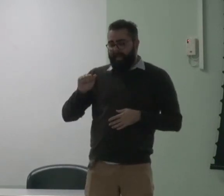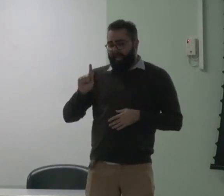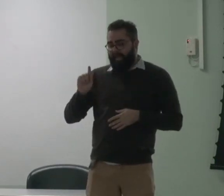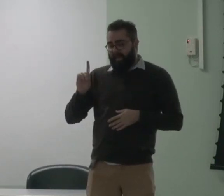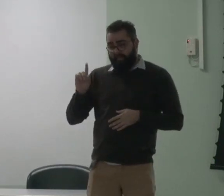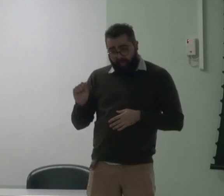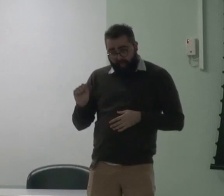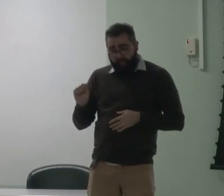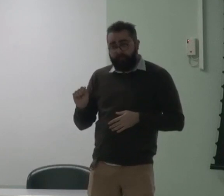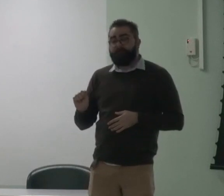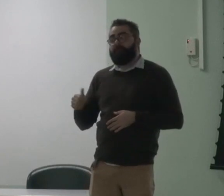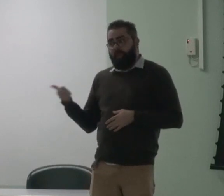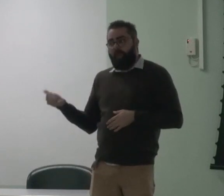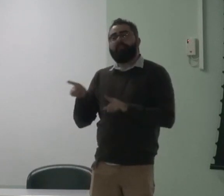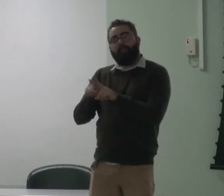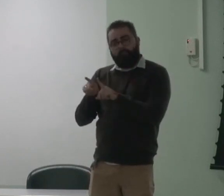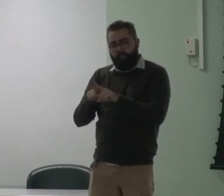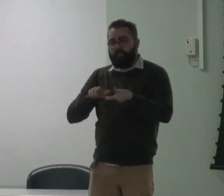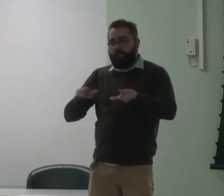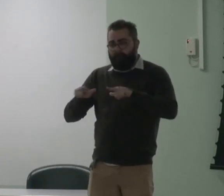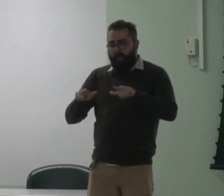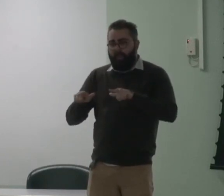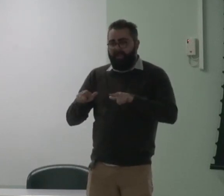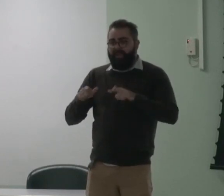is also a computational linguist.